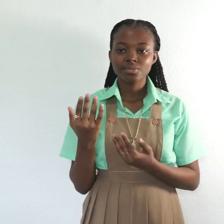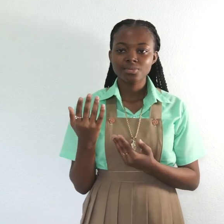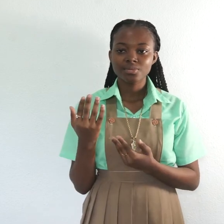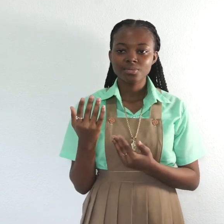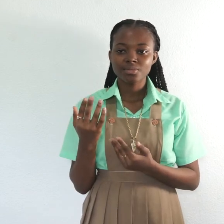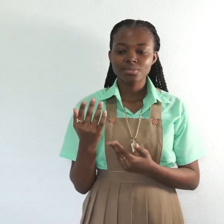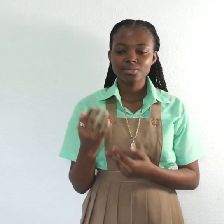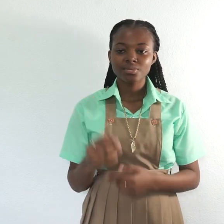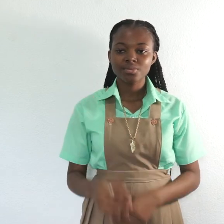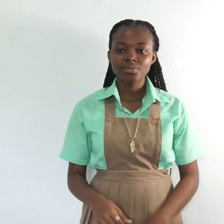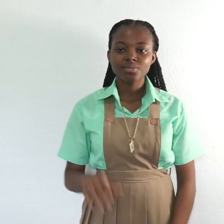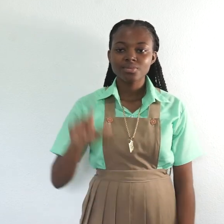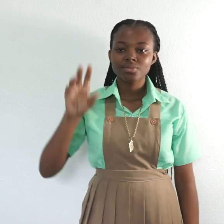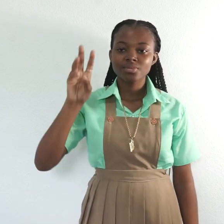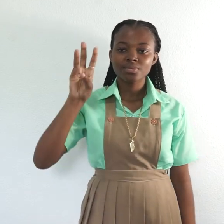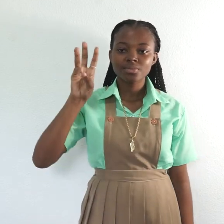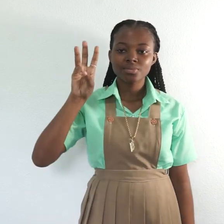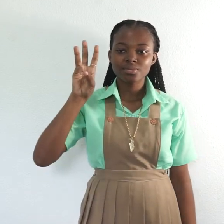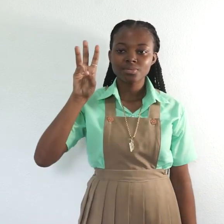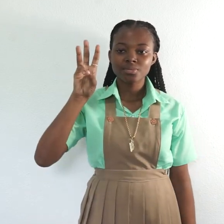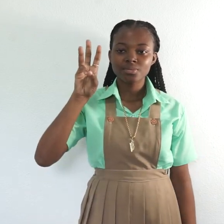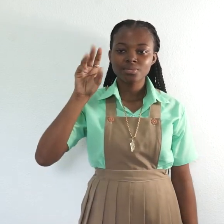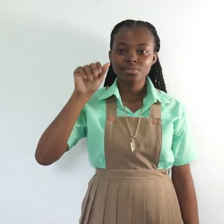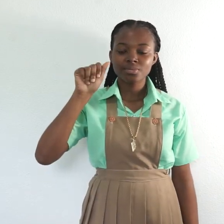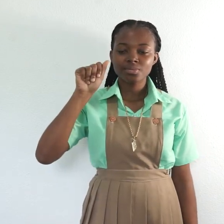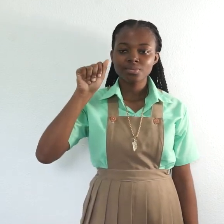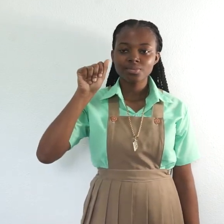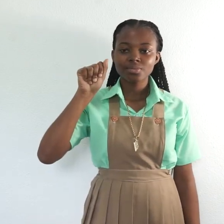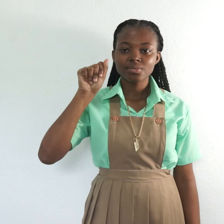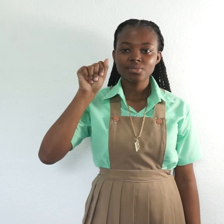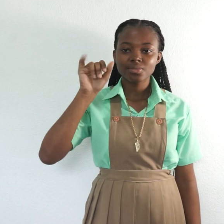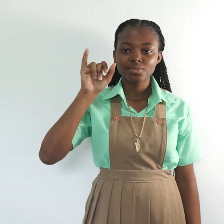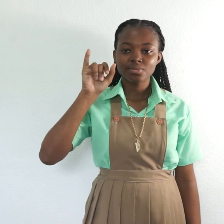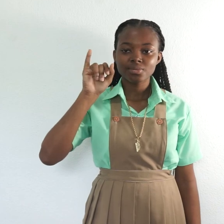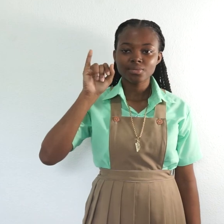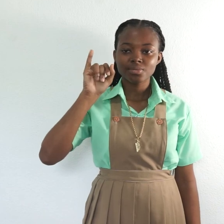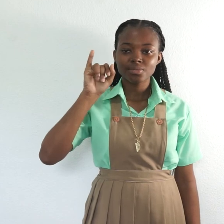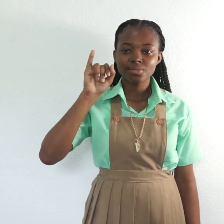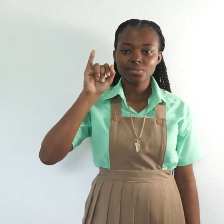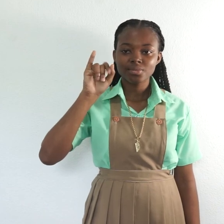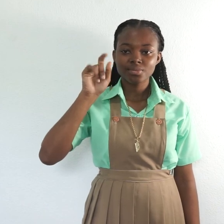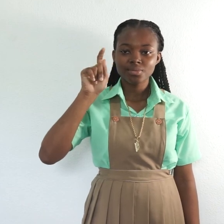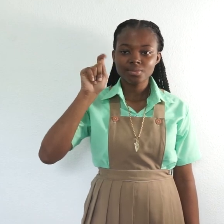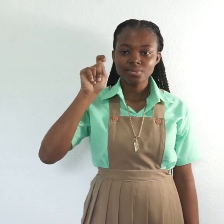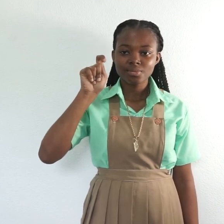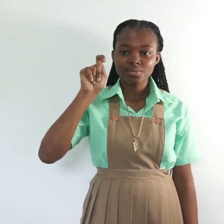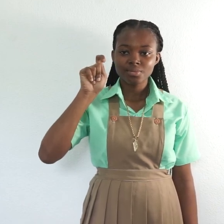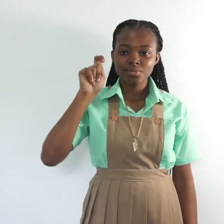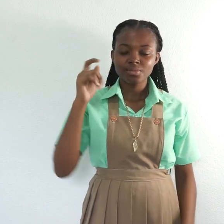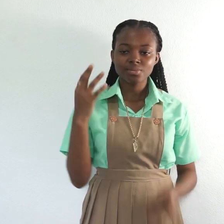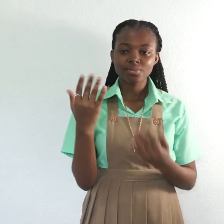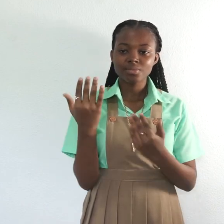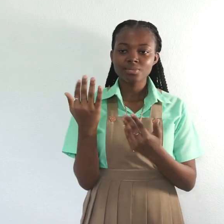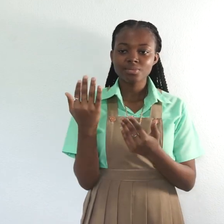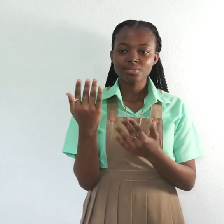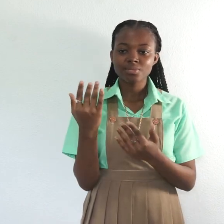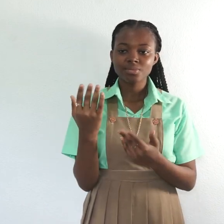W A I T Weight